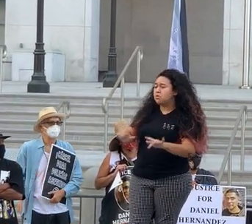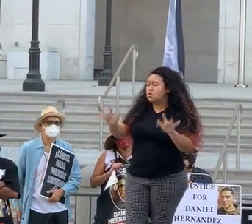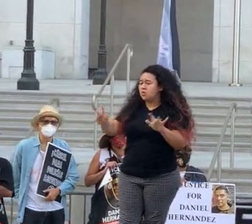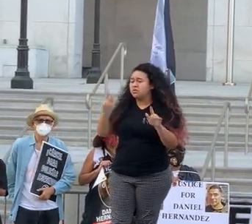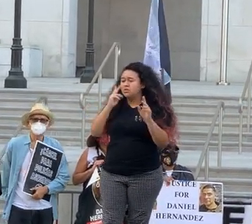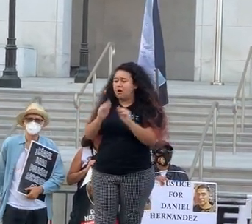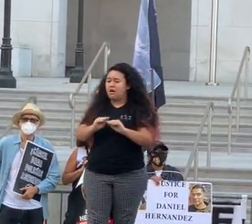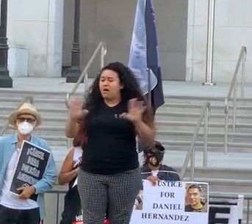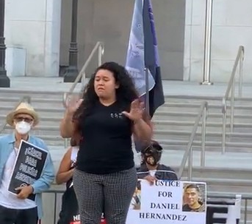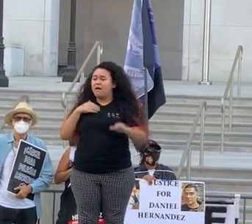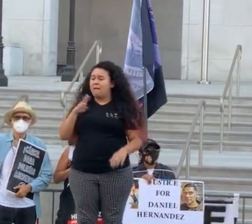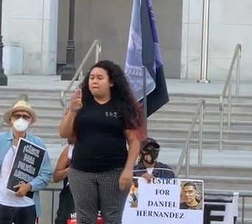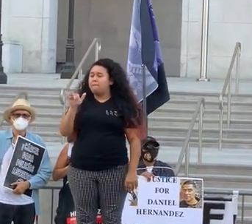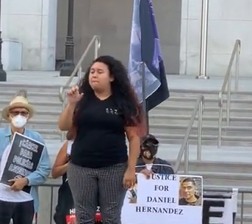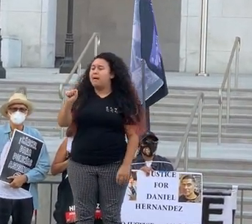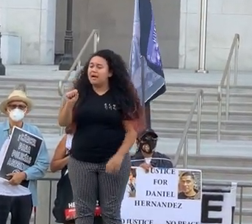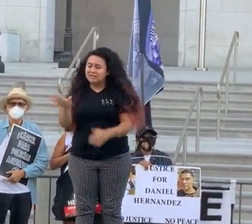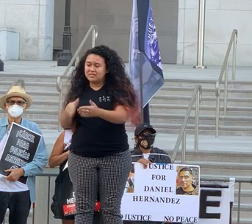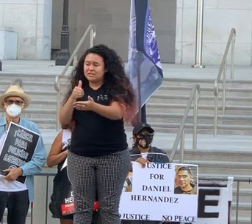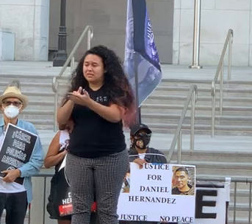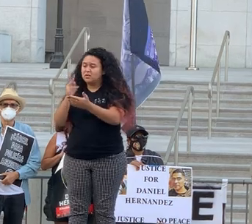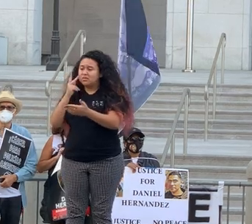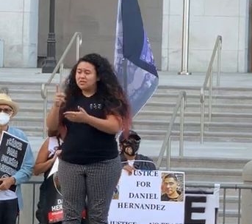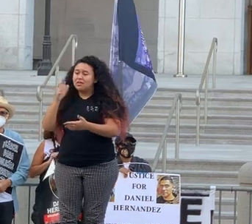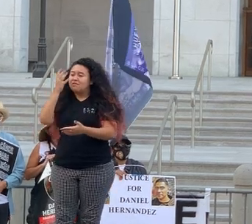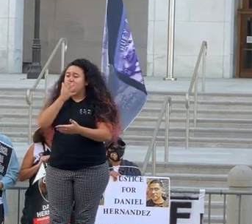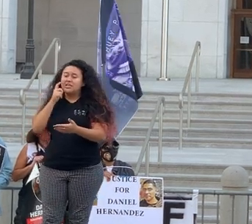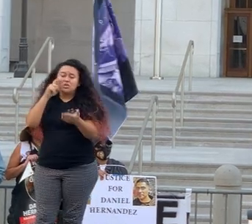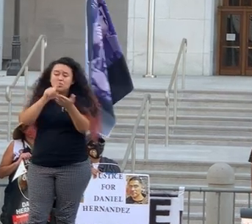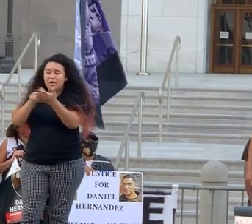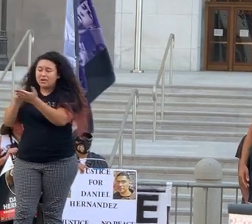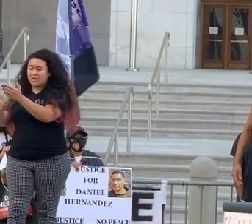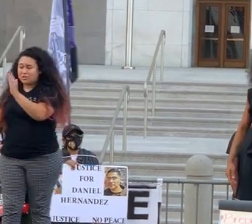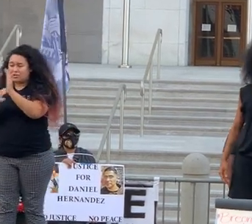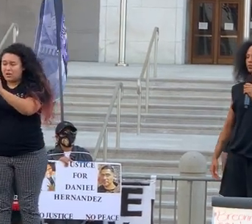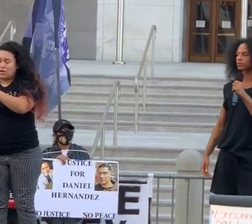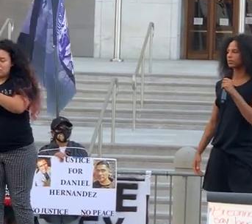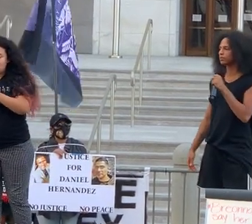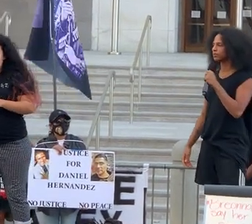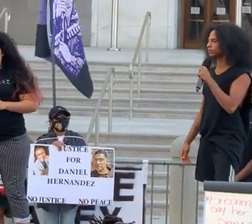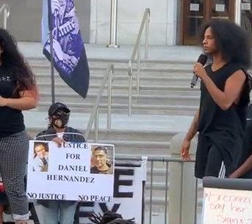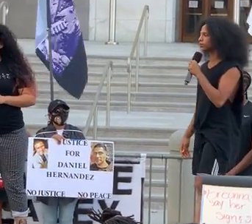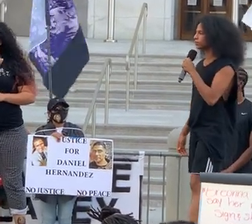We see that in facial recognition technology.